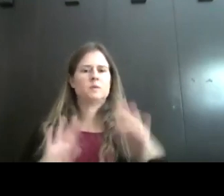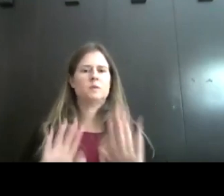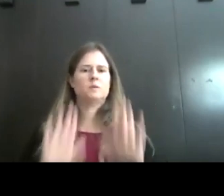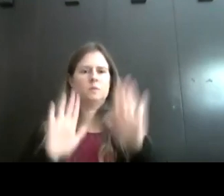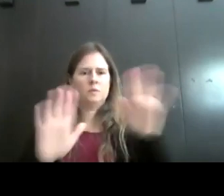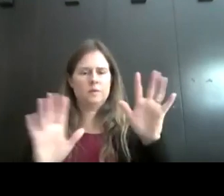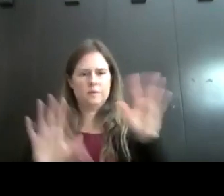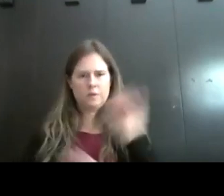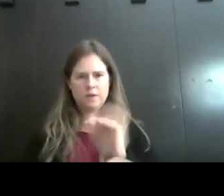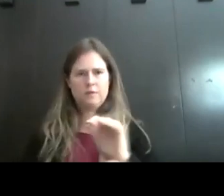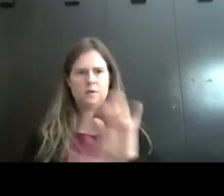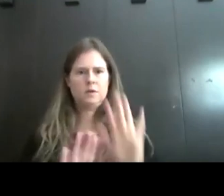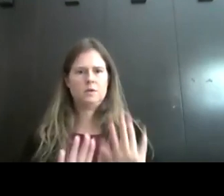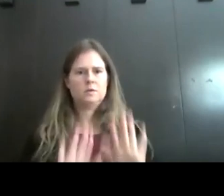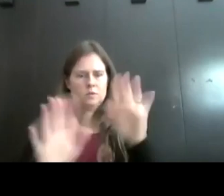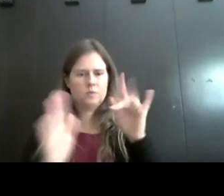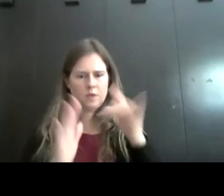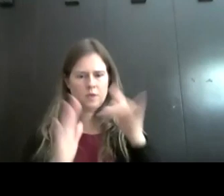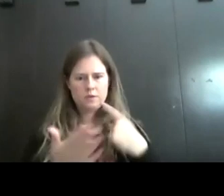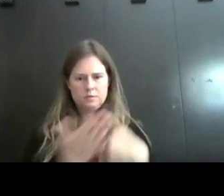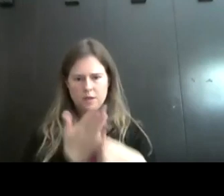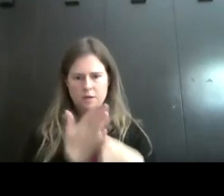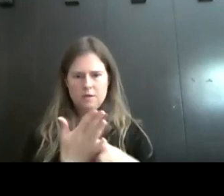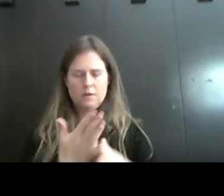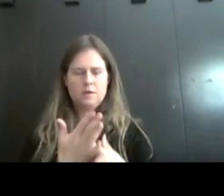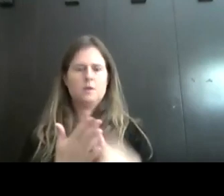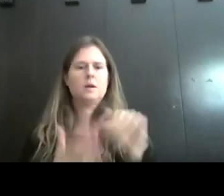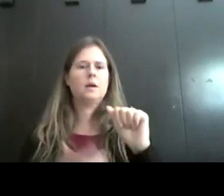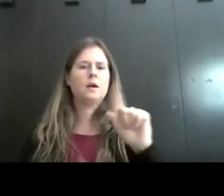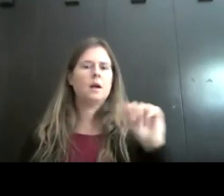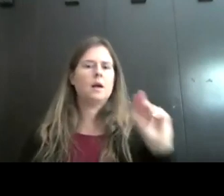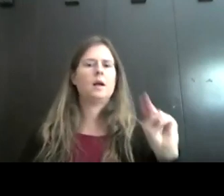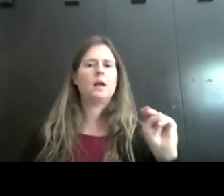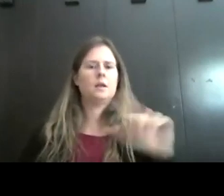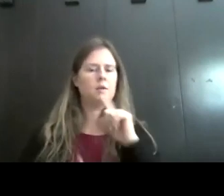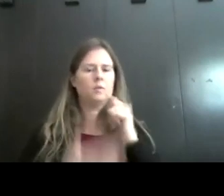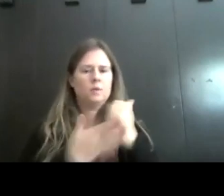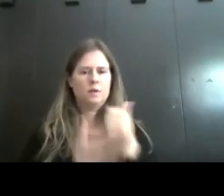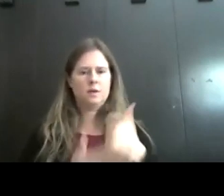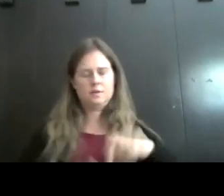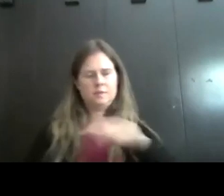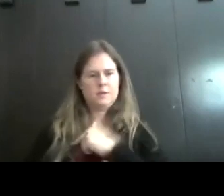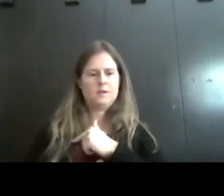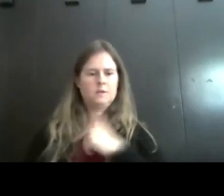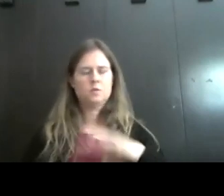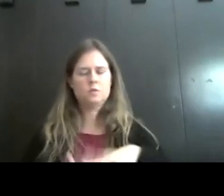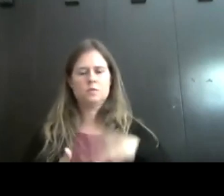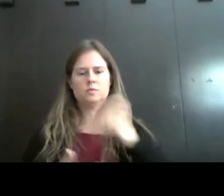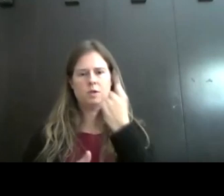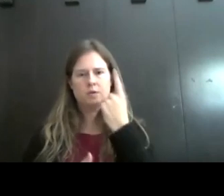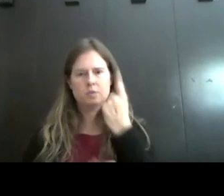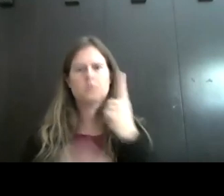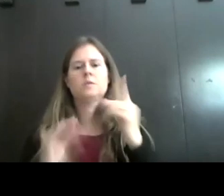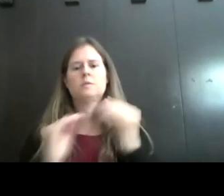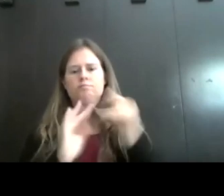great dialogue. And Alan Salazar has helped us to better understand a lot of what's going